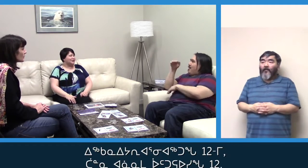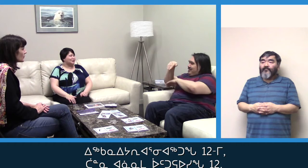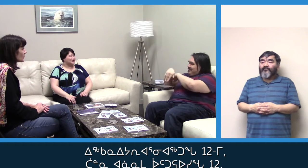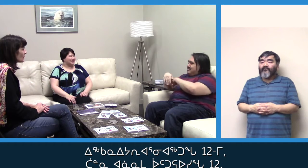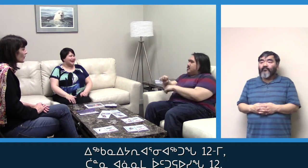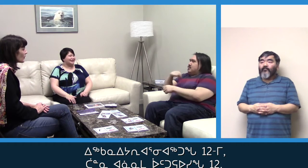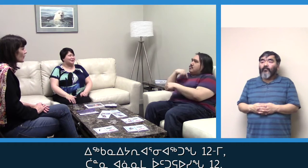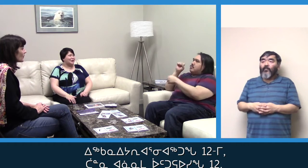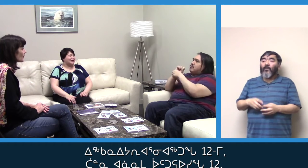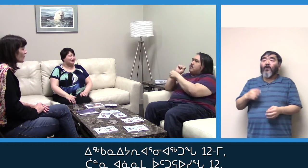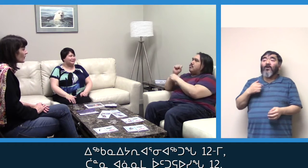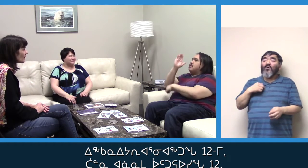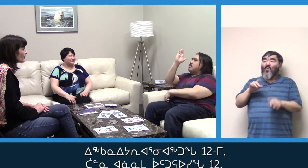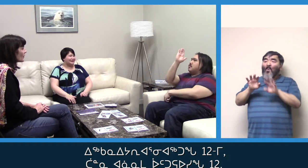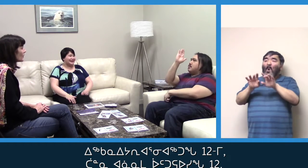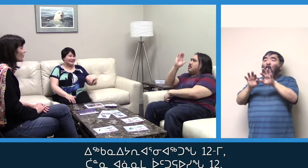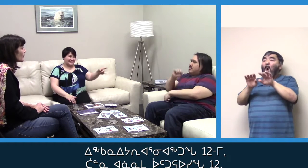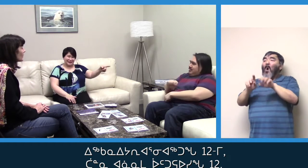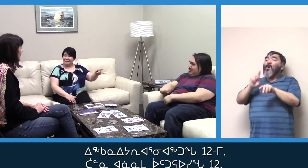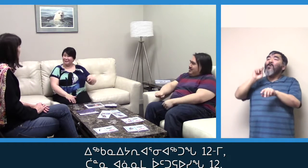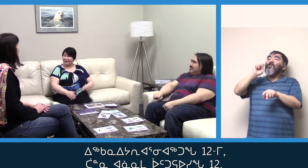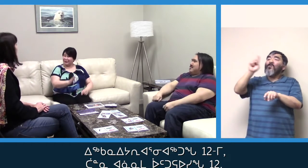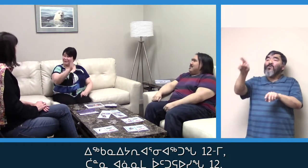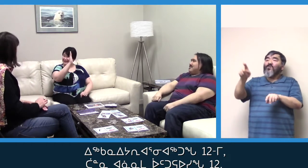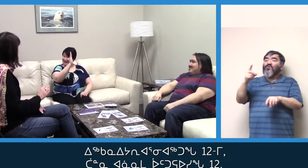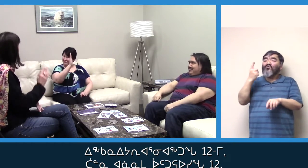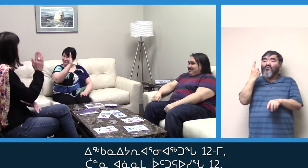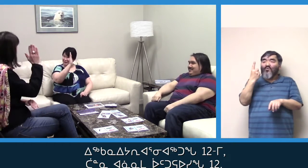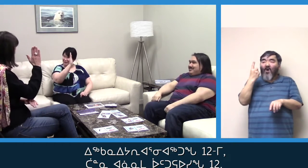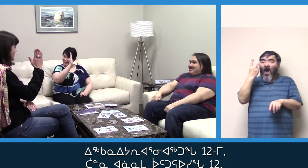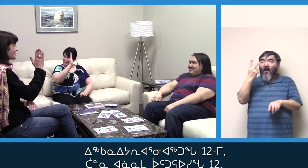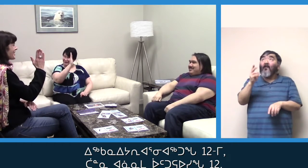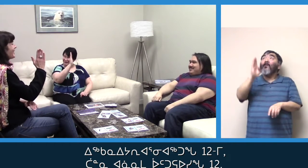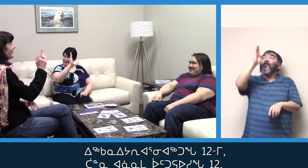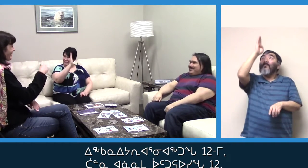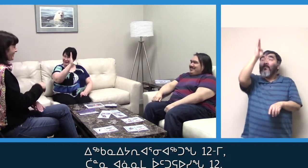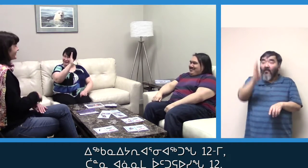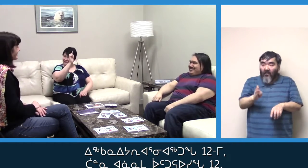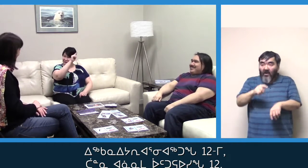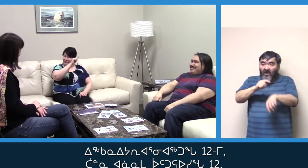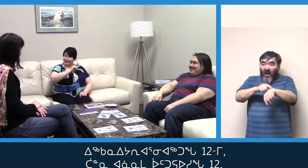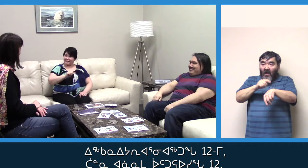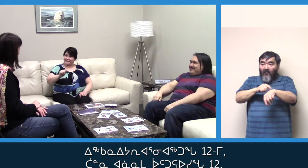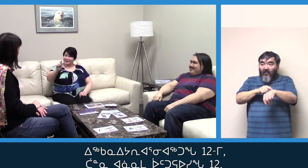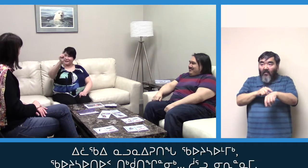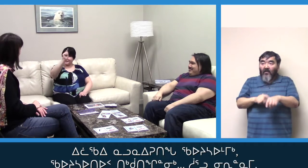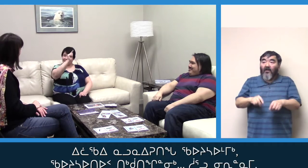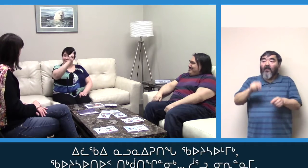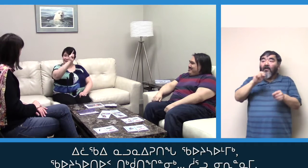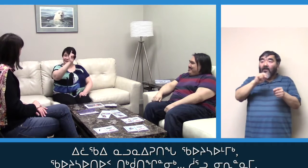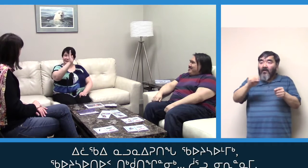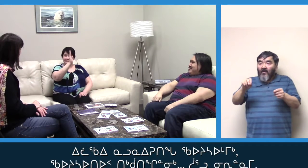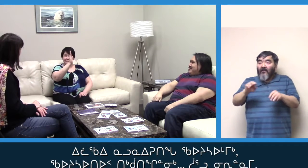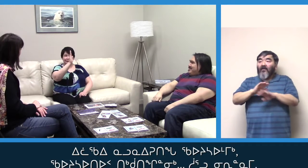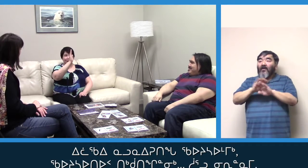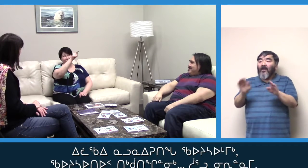I'm going to work at 12. That's my mom's sign for 12. Okay. So I guess